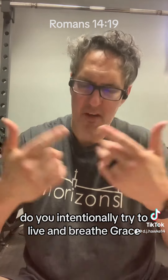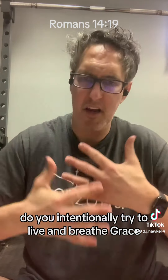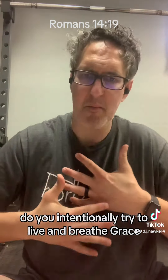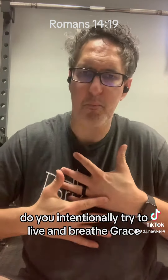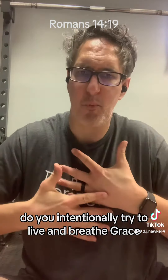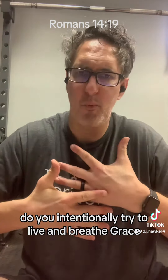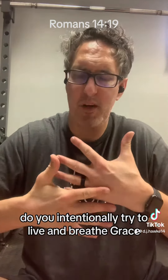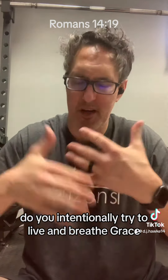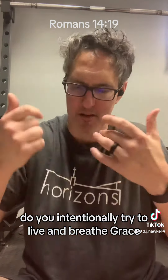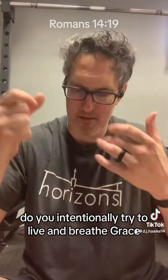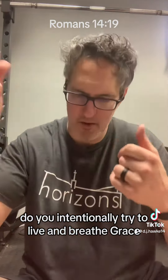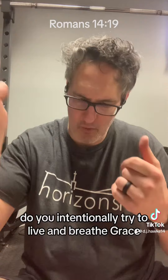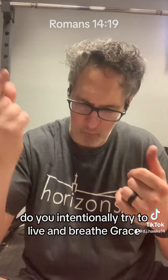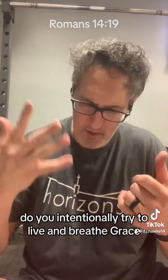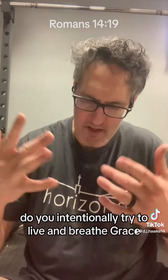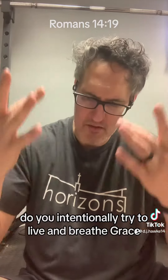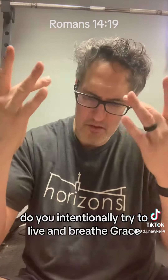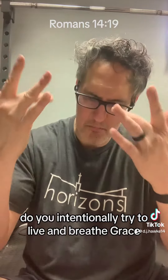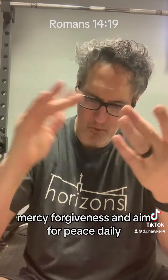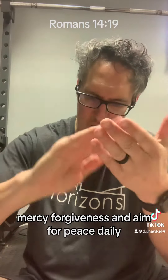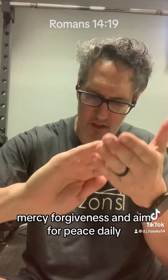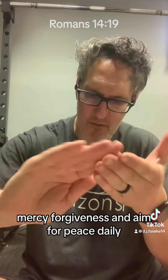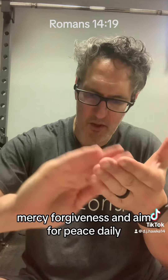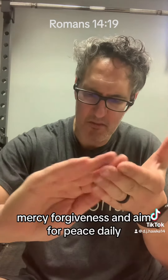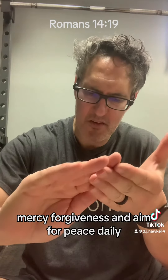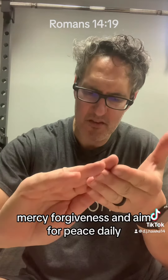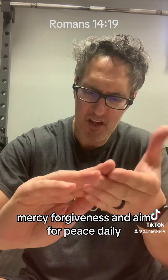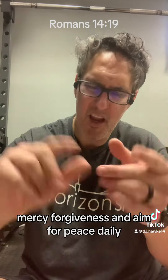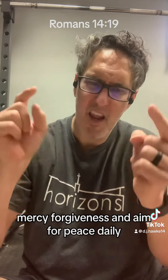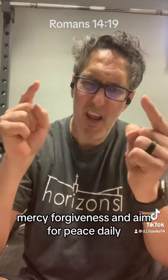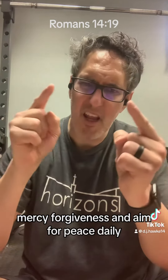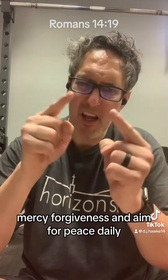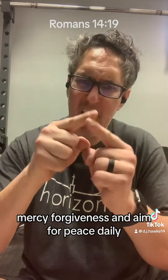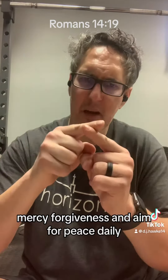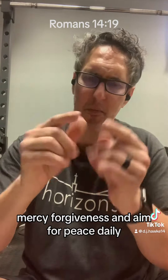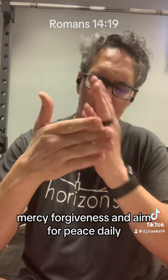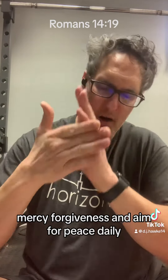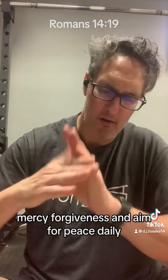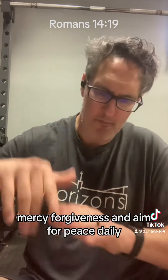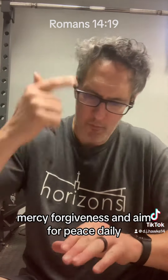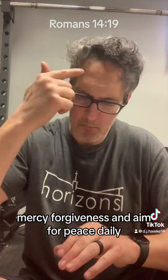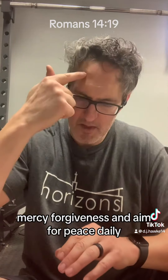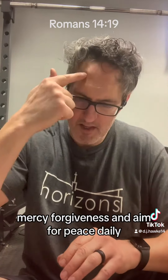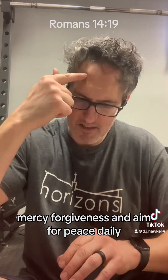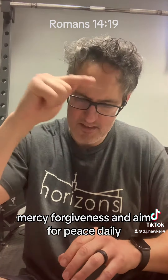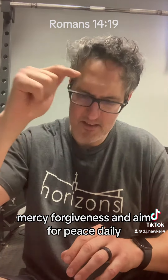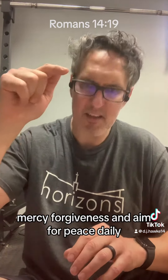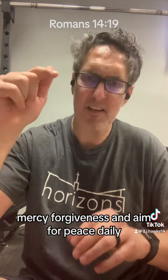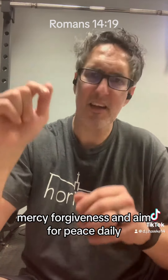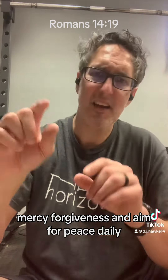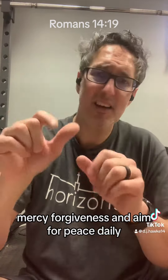and breathe grace, mercy, forgiveness, and aim for peace